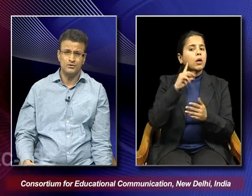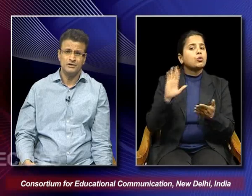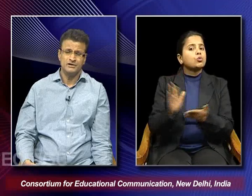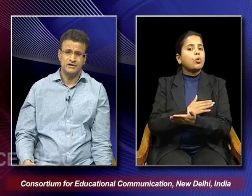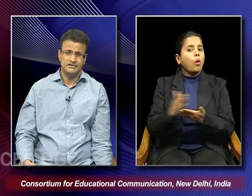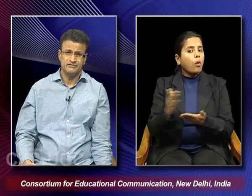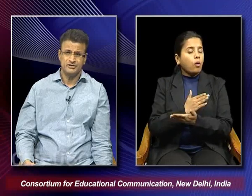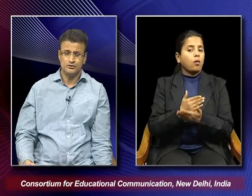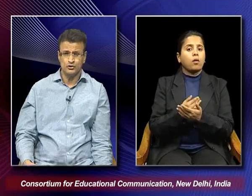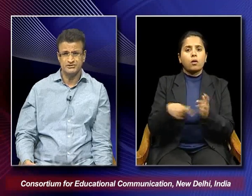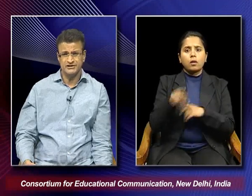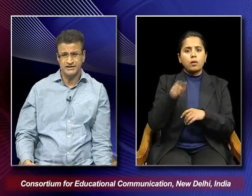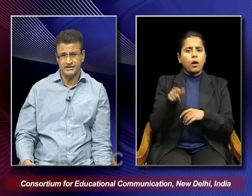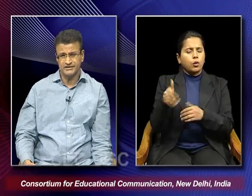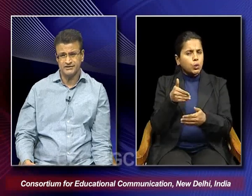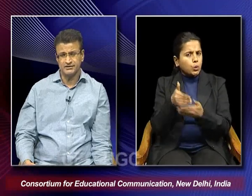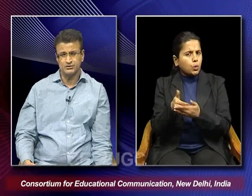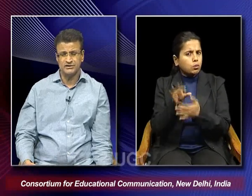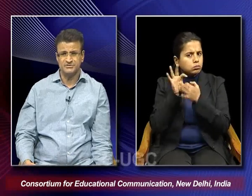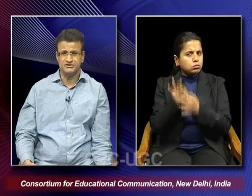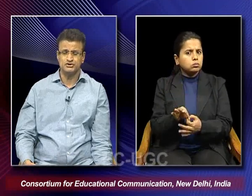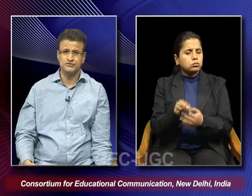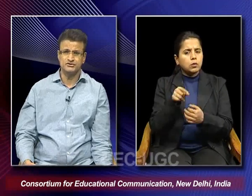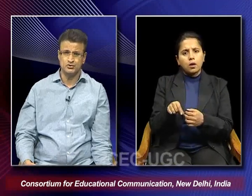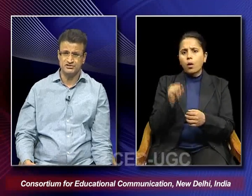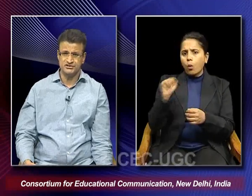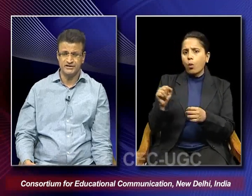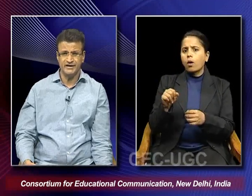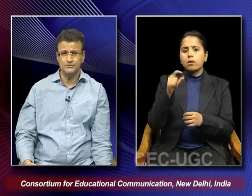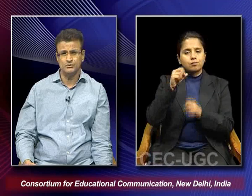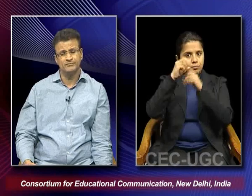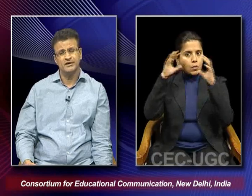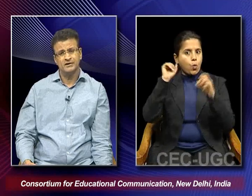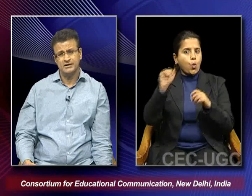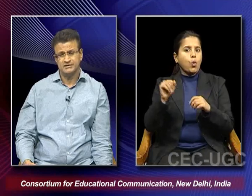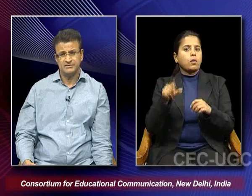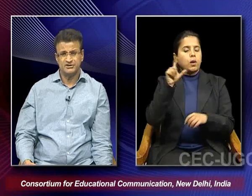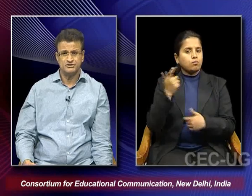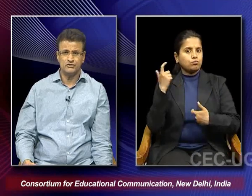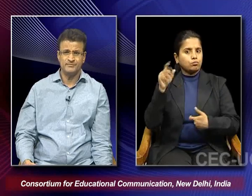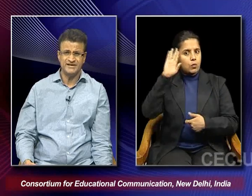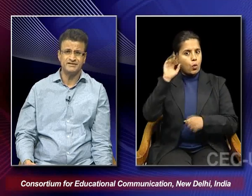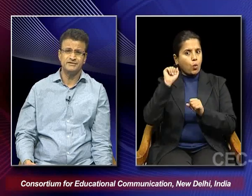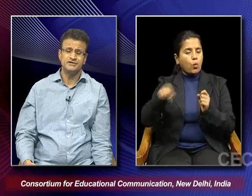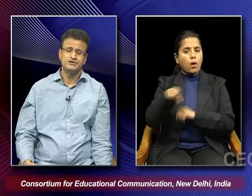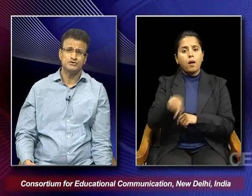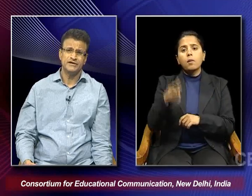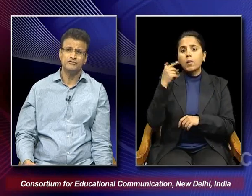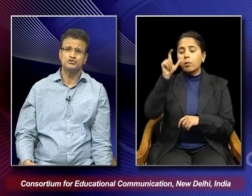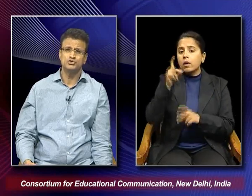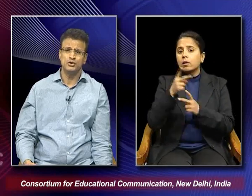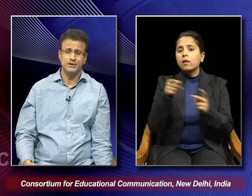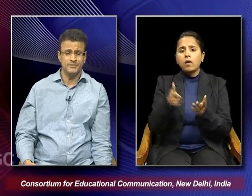how they have been closely connected to the image of the soldier and to the image of a peasant, so they